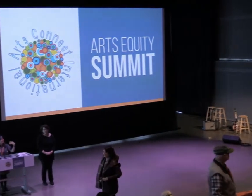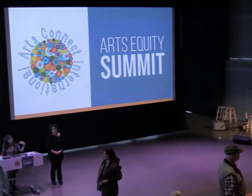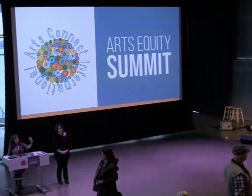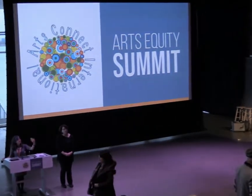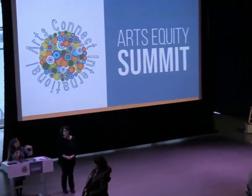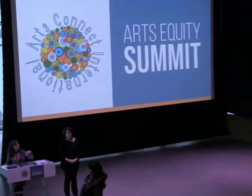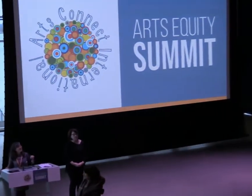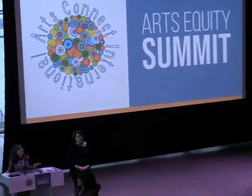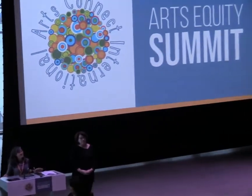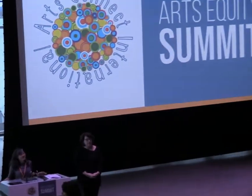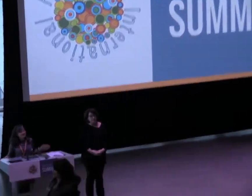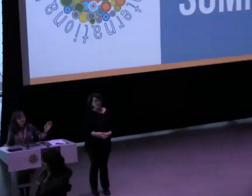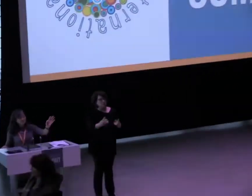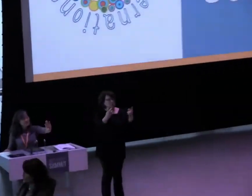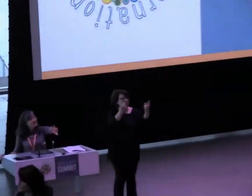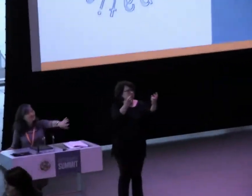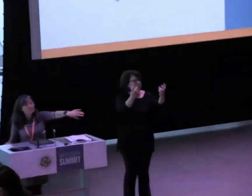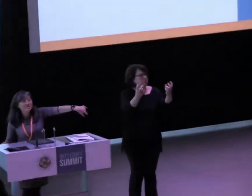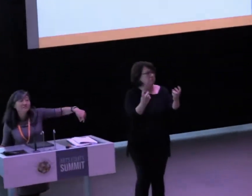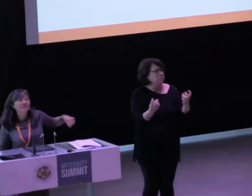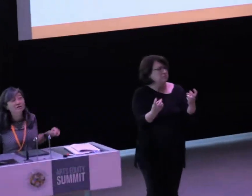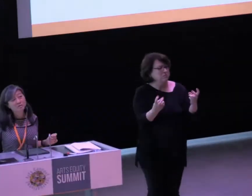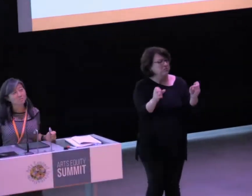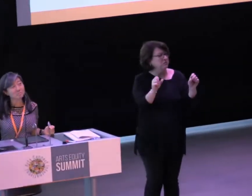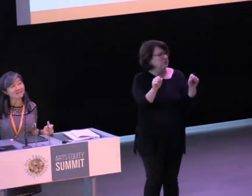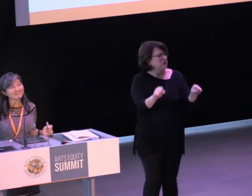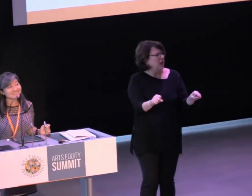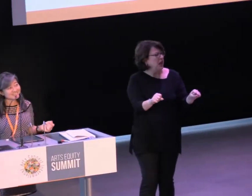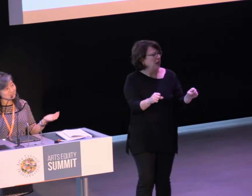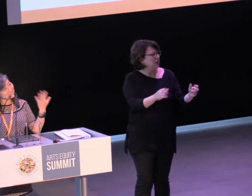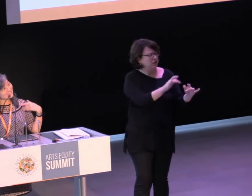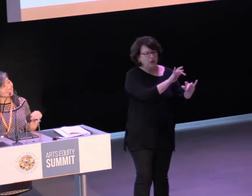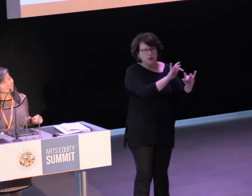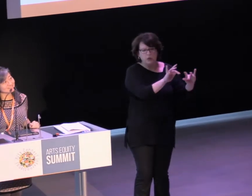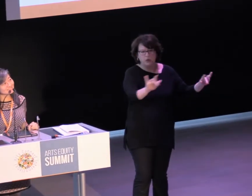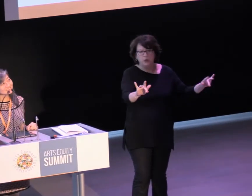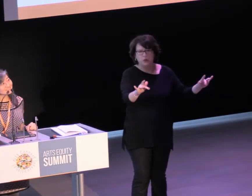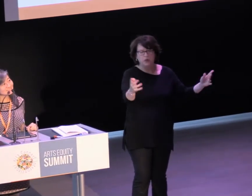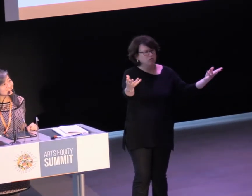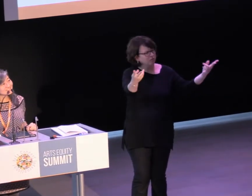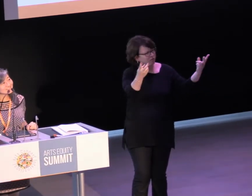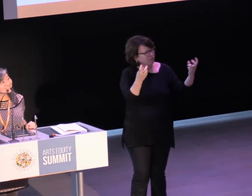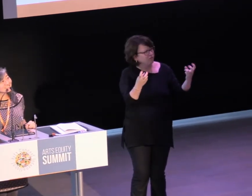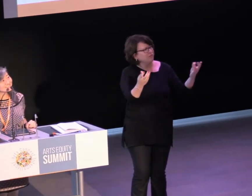if you'd like to move closer to the stage, there's plenty of room down here. We don't bite. Come on down.